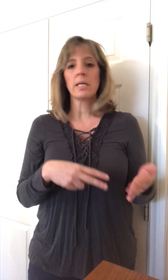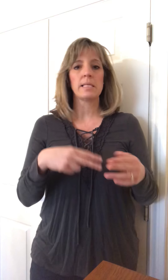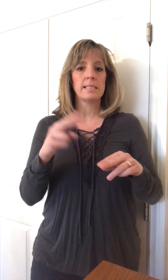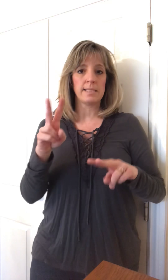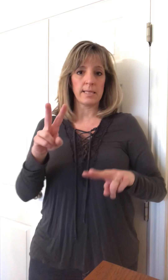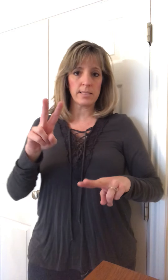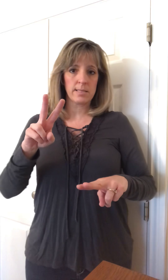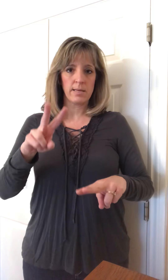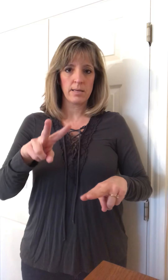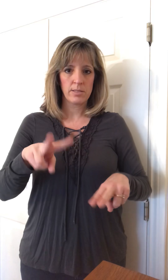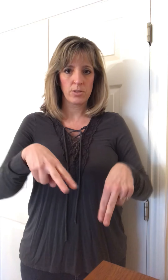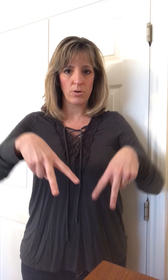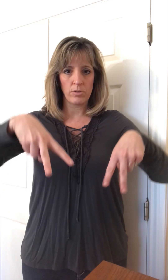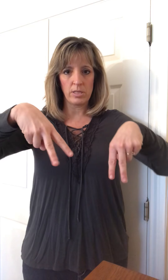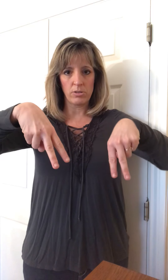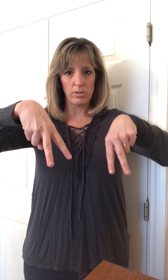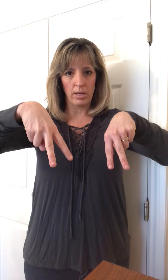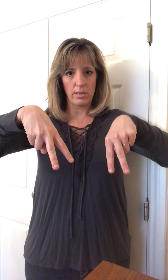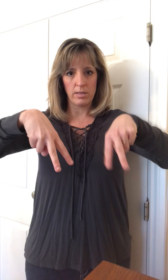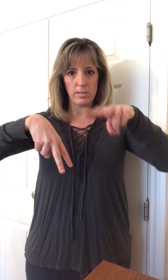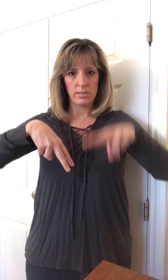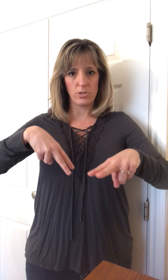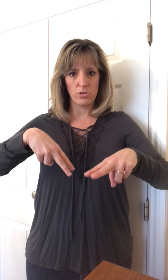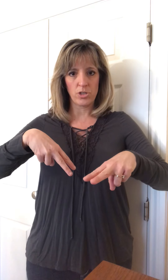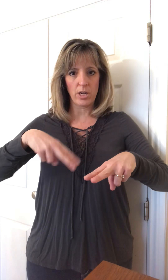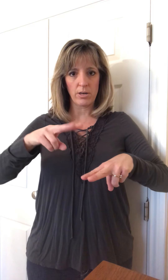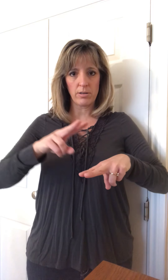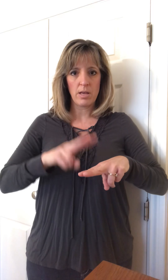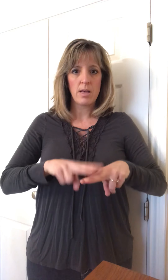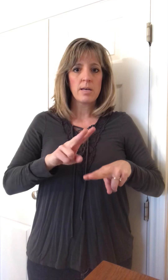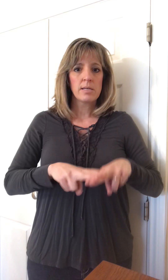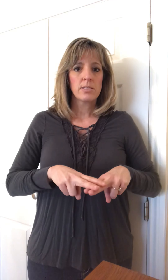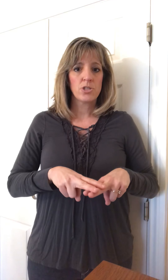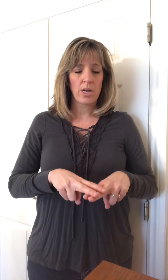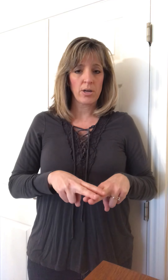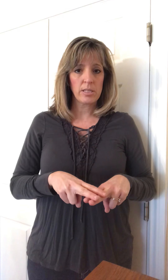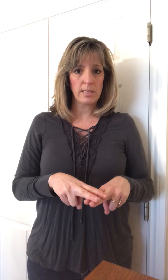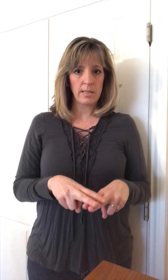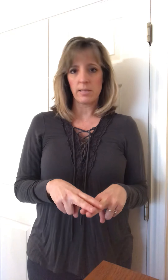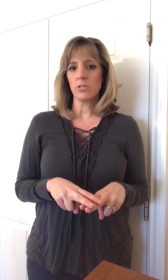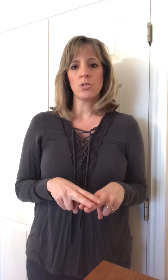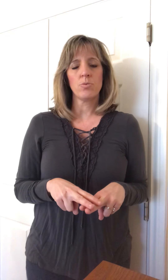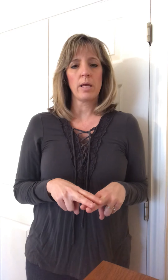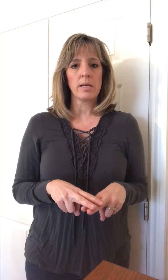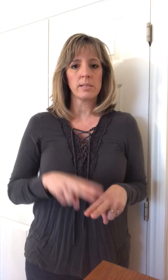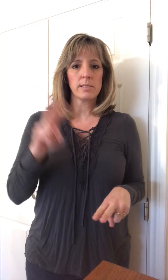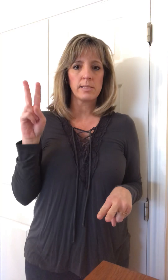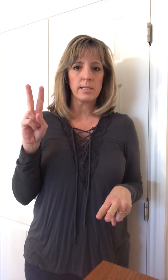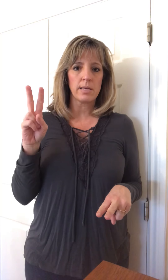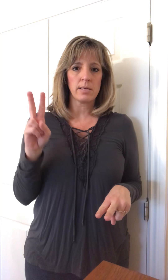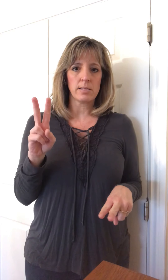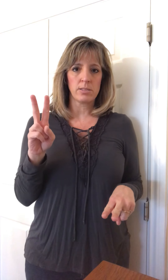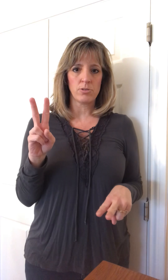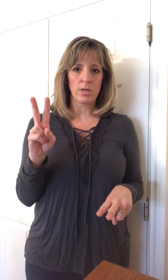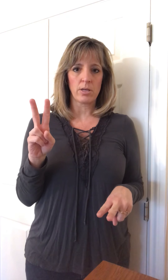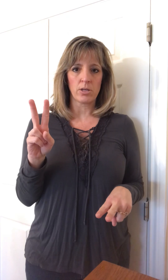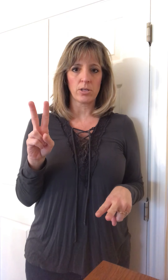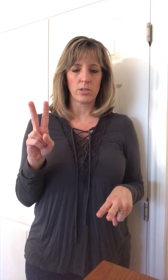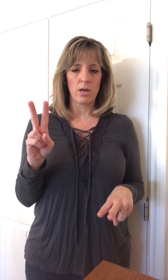is sit. So these are like, this is your chair. Chair is like this, 2 hands. Sit is you take your